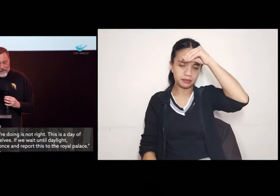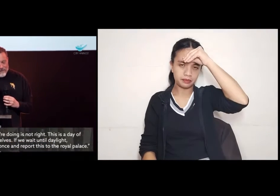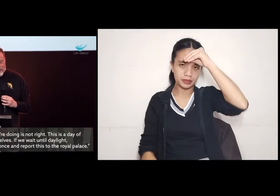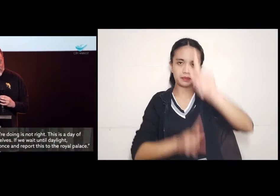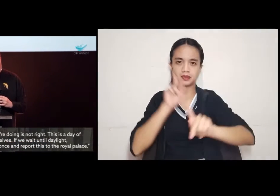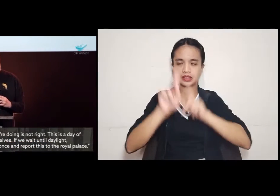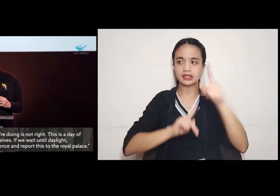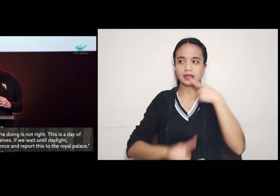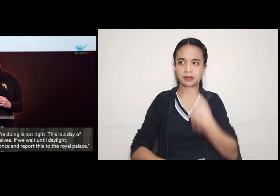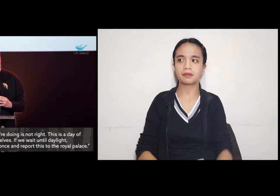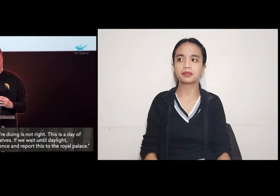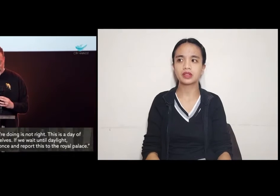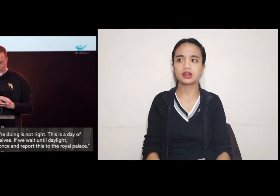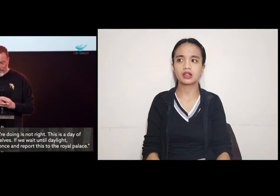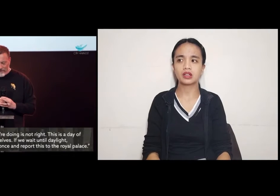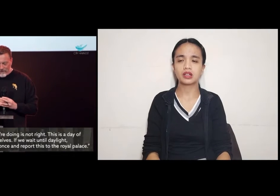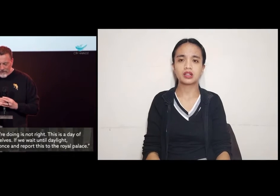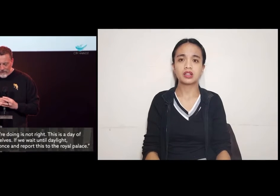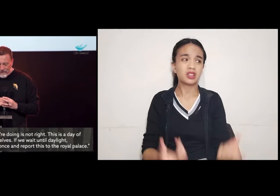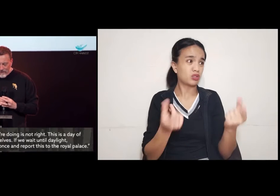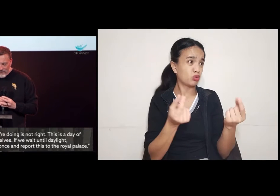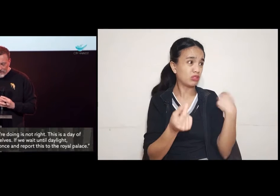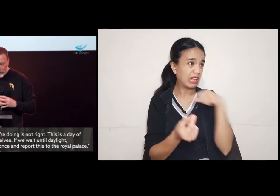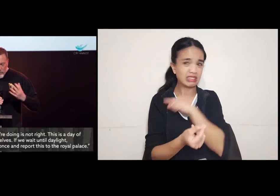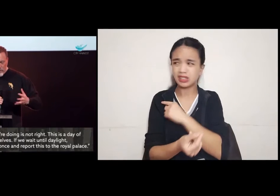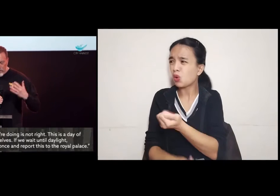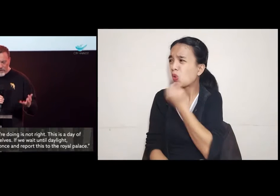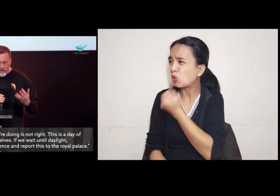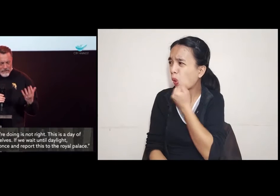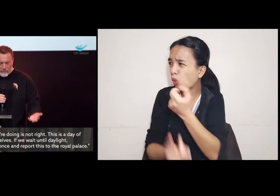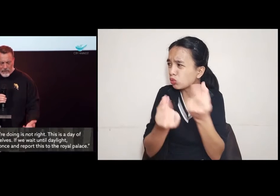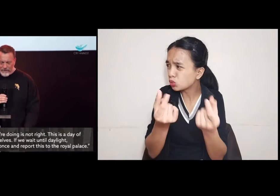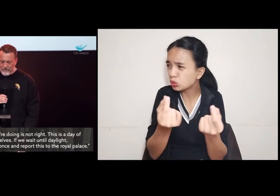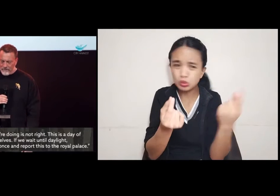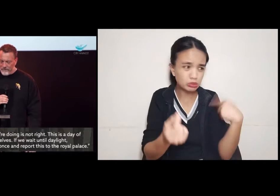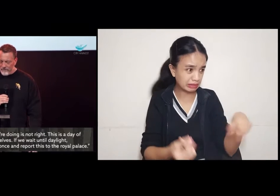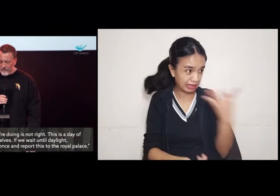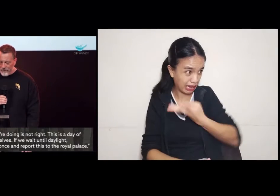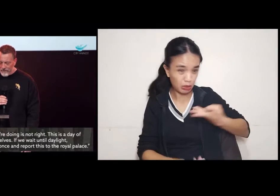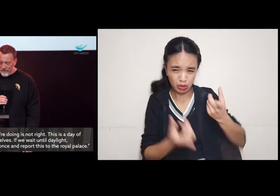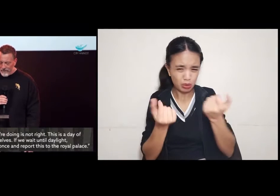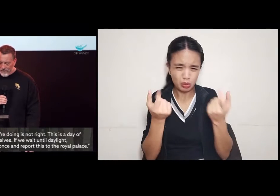says, then they said to each other, what we're doing is not right.